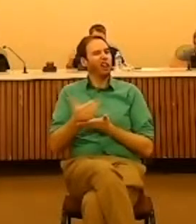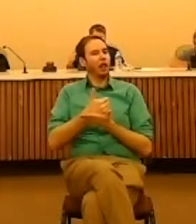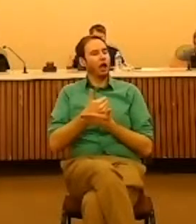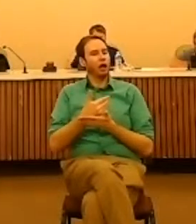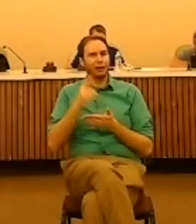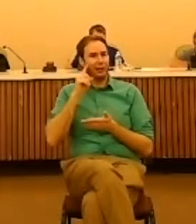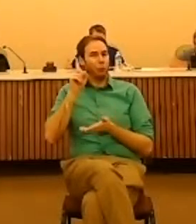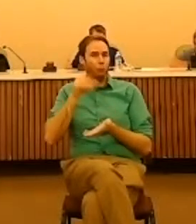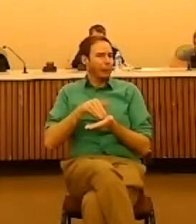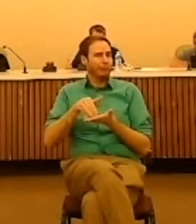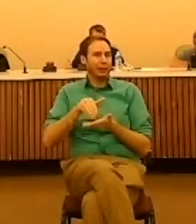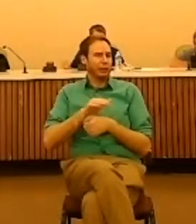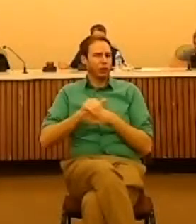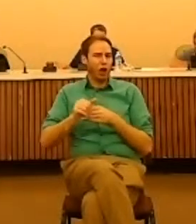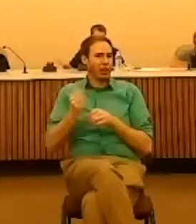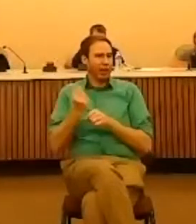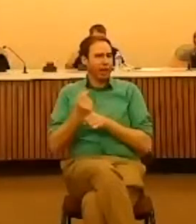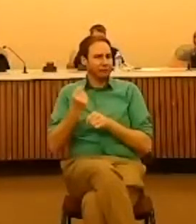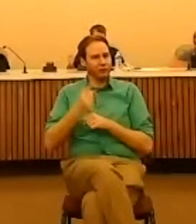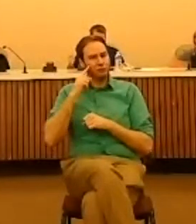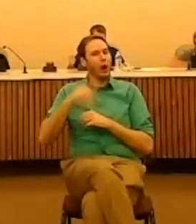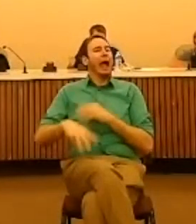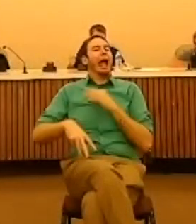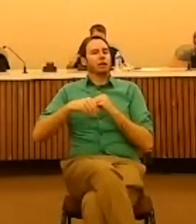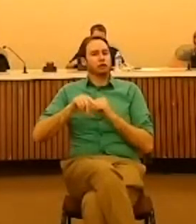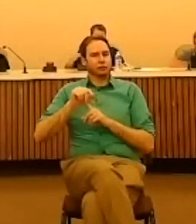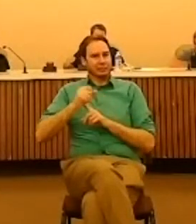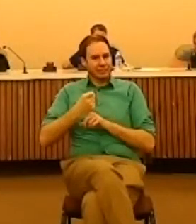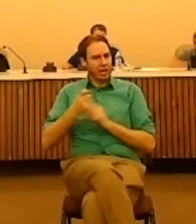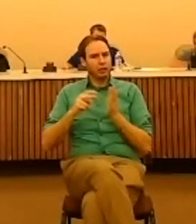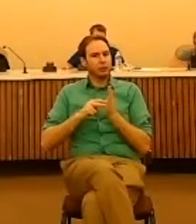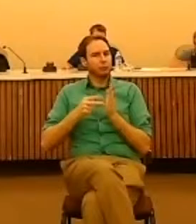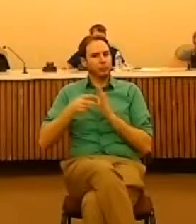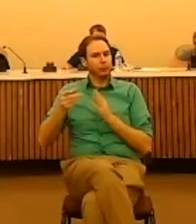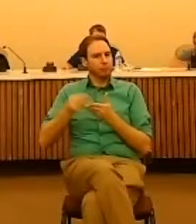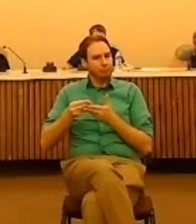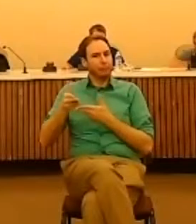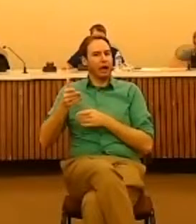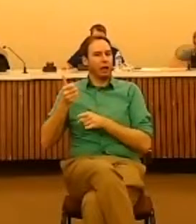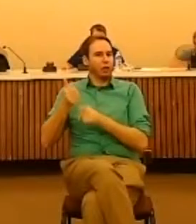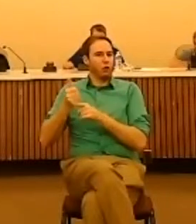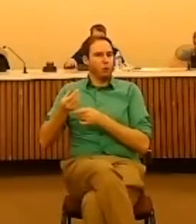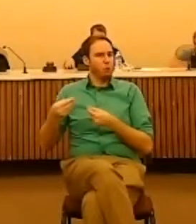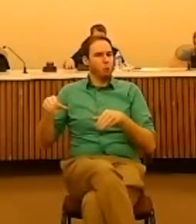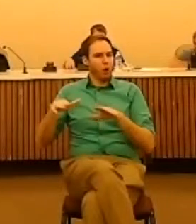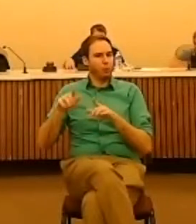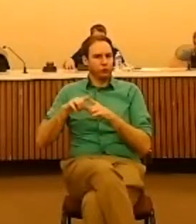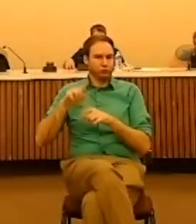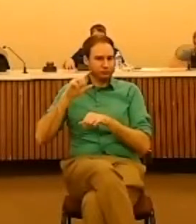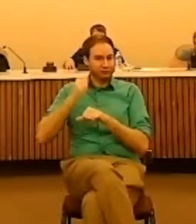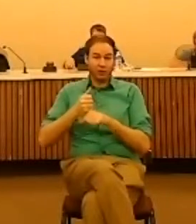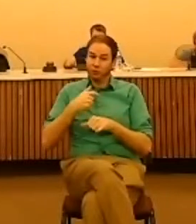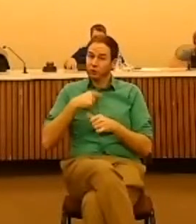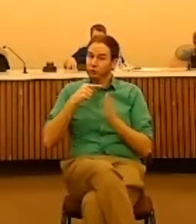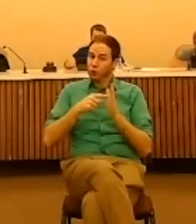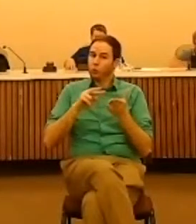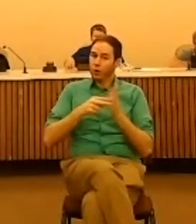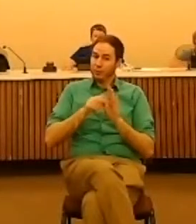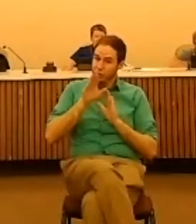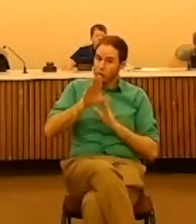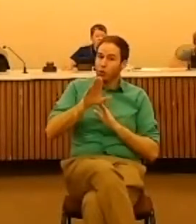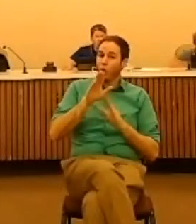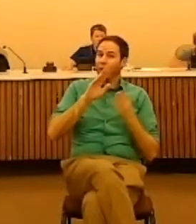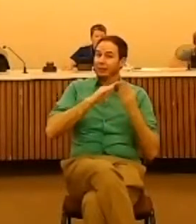something like $1 million a year in extra taxes so that they can buy property. To put that in perspective, it would mean your